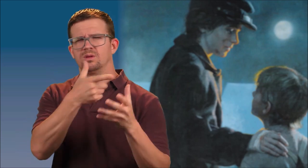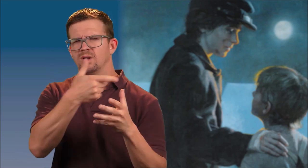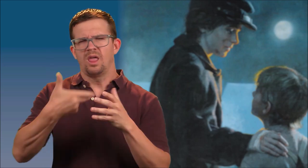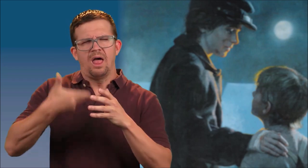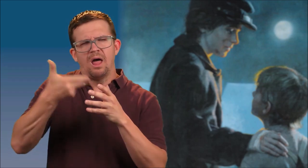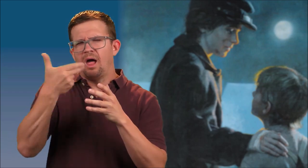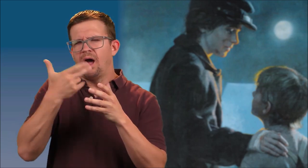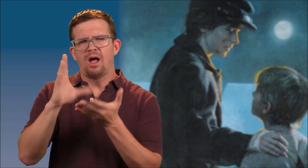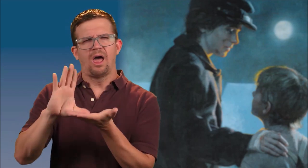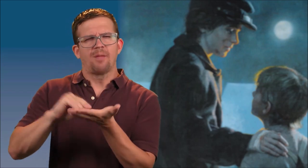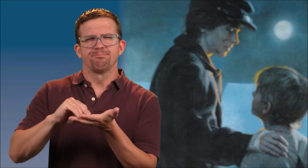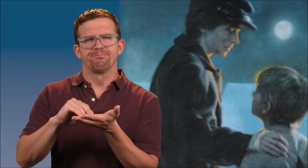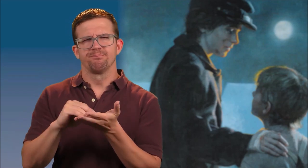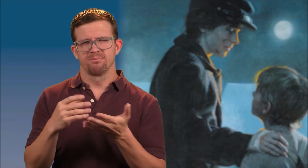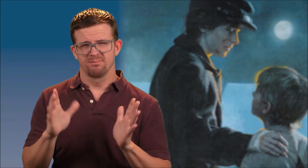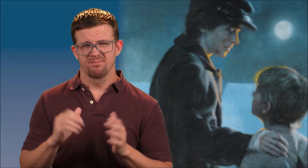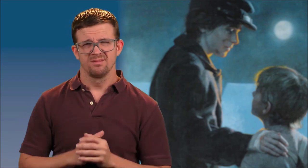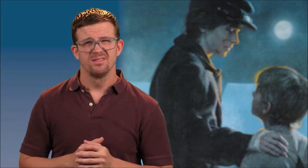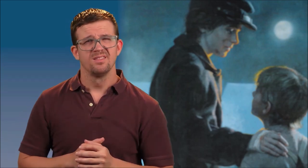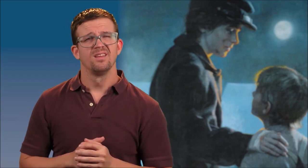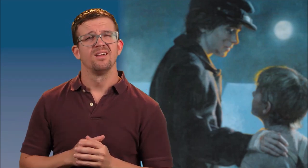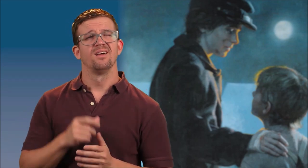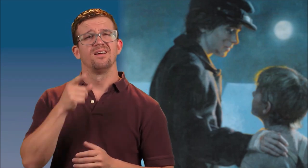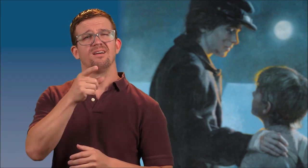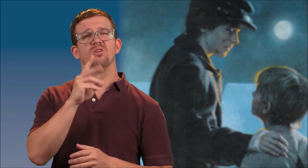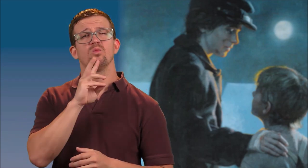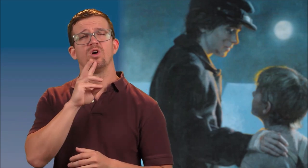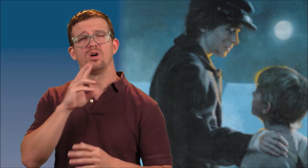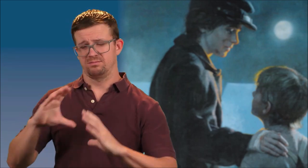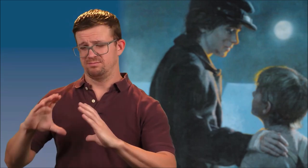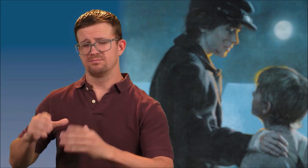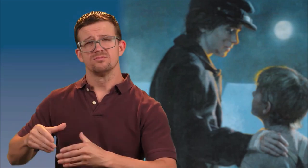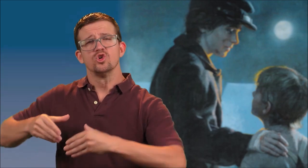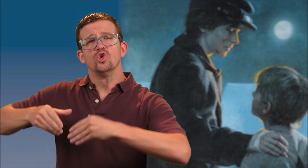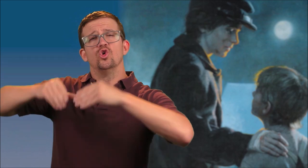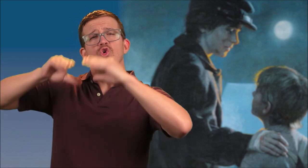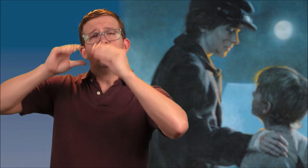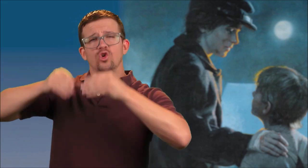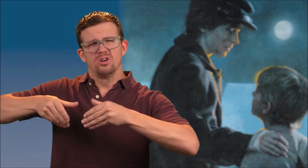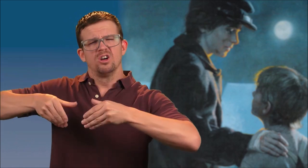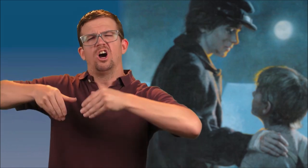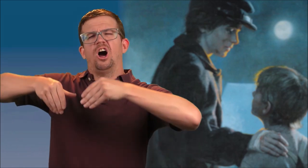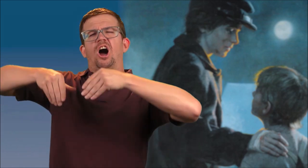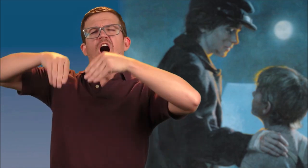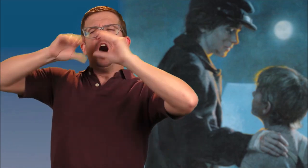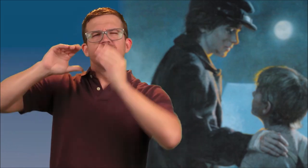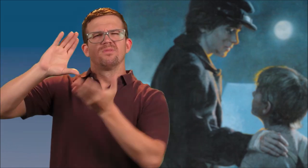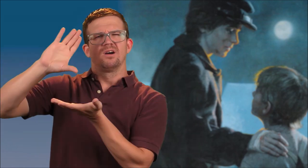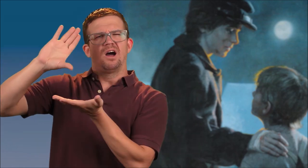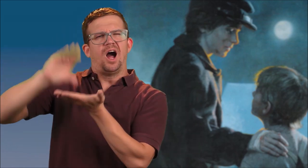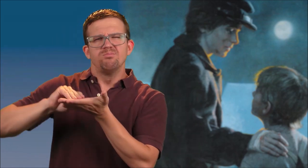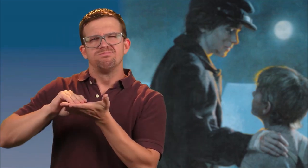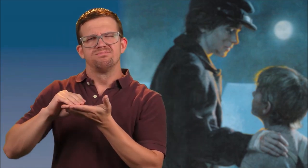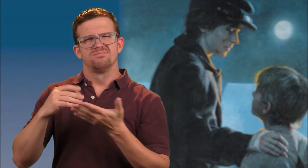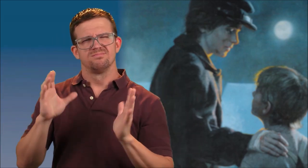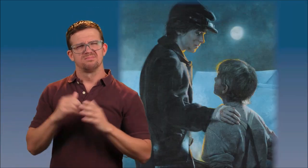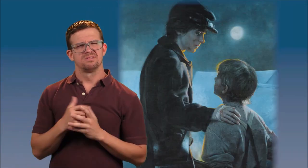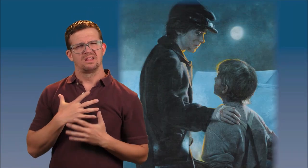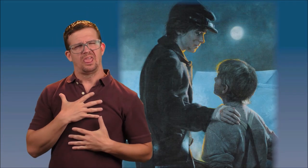He wolfed down the fish stew Gabe had saved for him, drained a fresh canteen, and